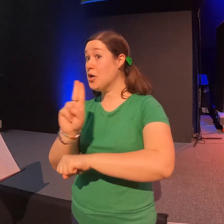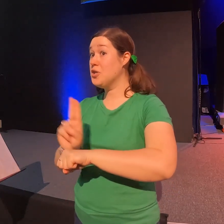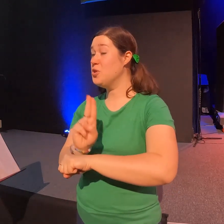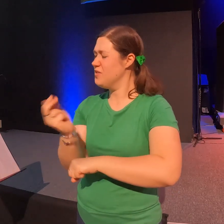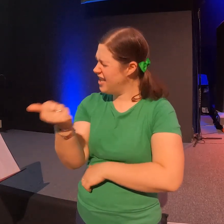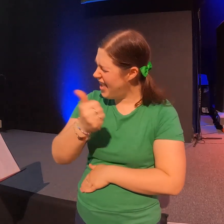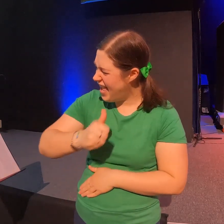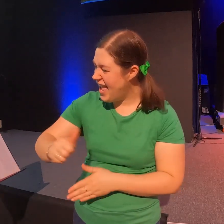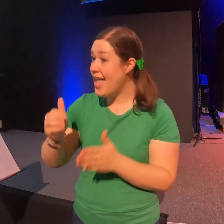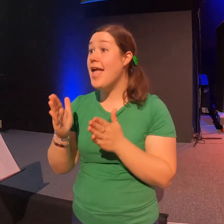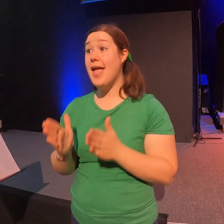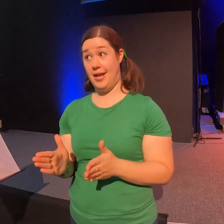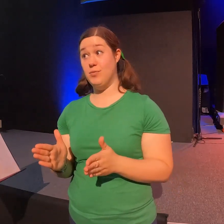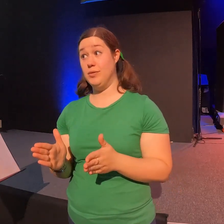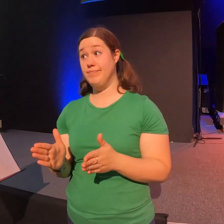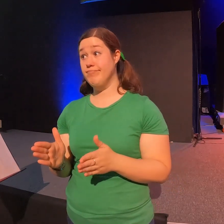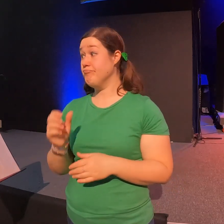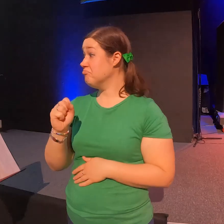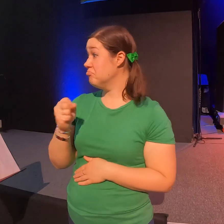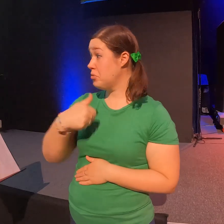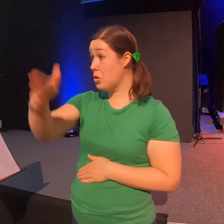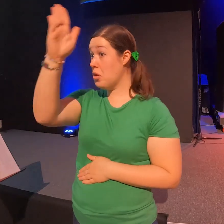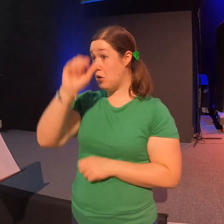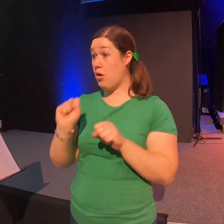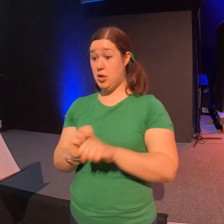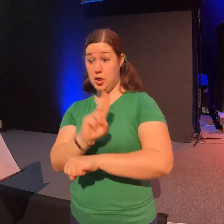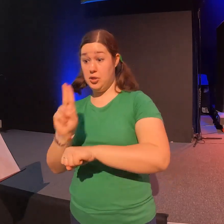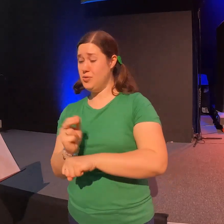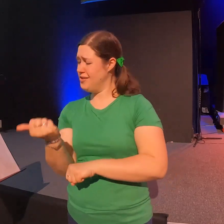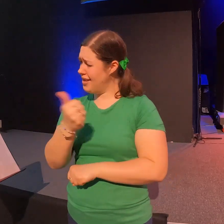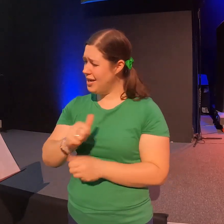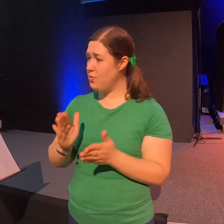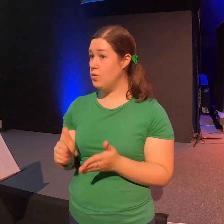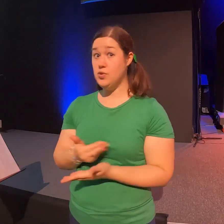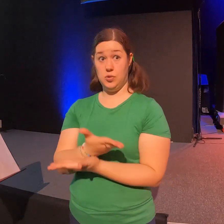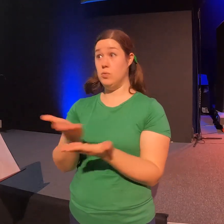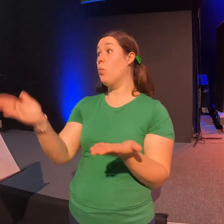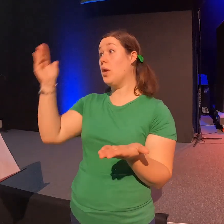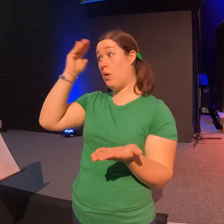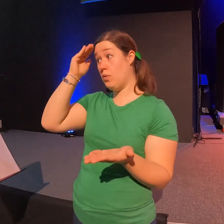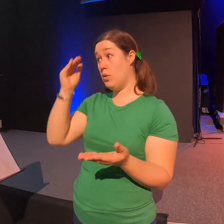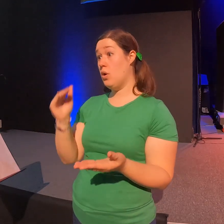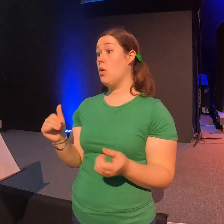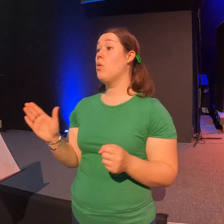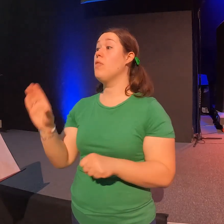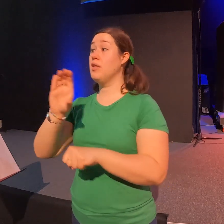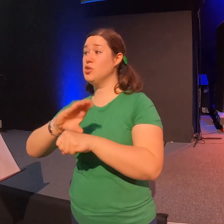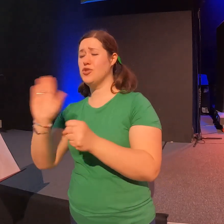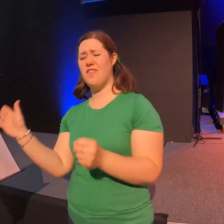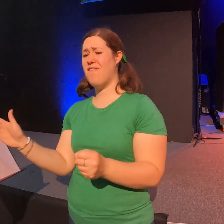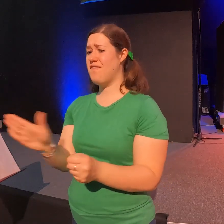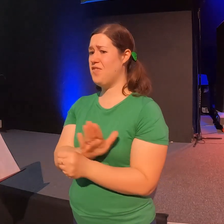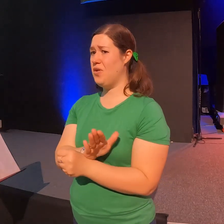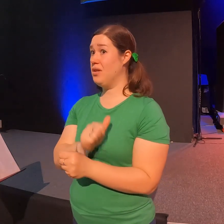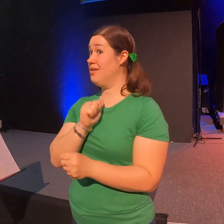God can use anybody. We all know that the church is filled with imperfect people. I mean, it'll disappoint you. The church is filled with a